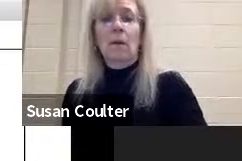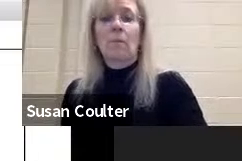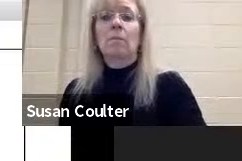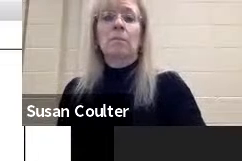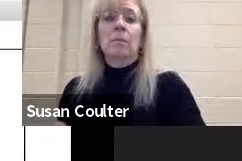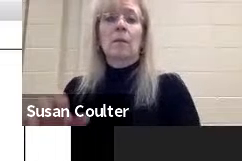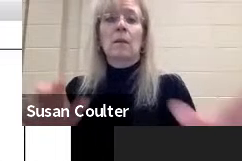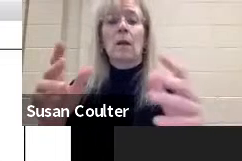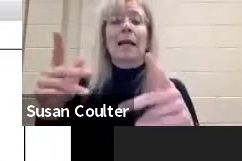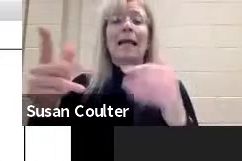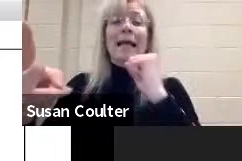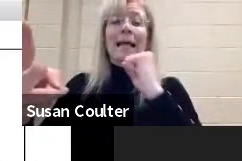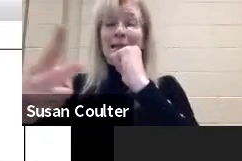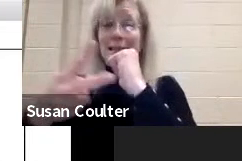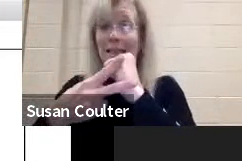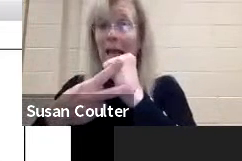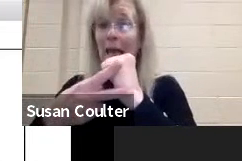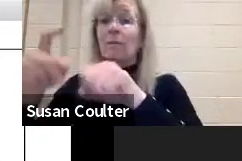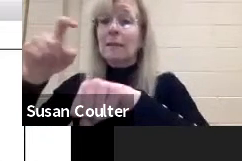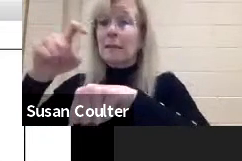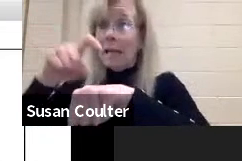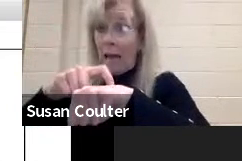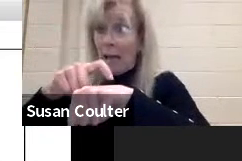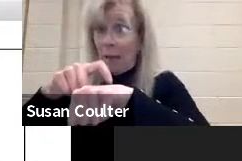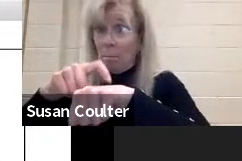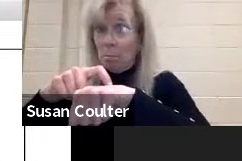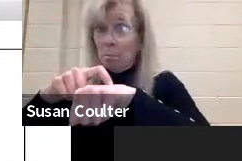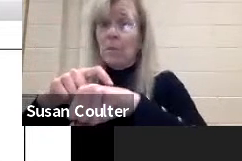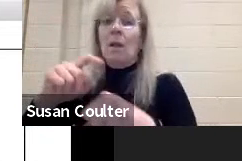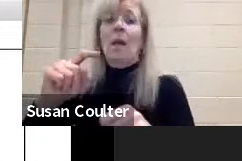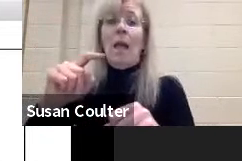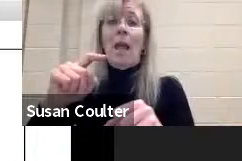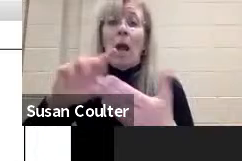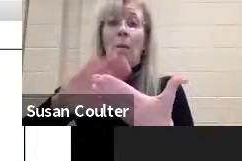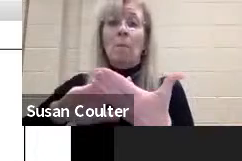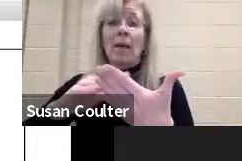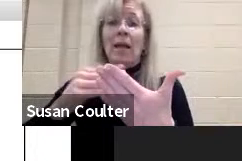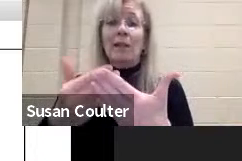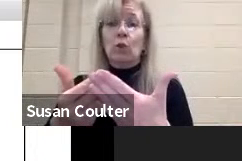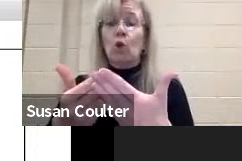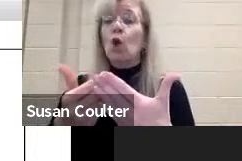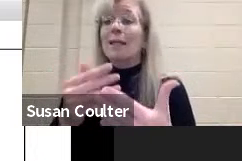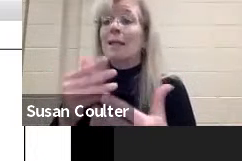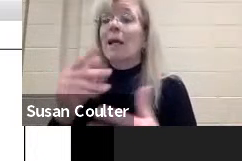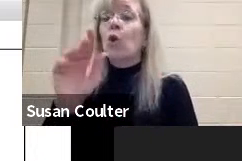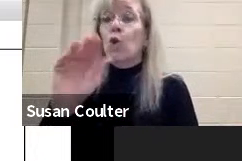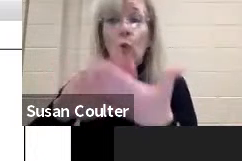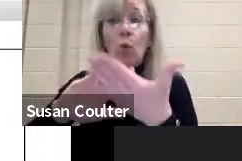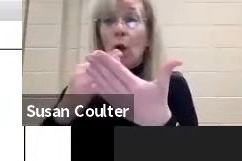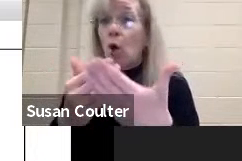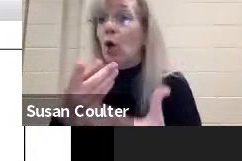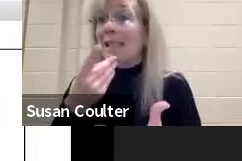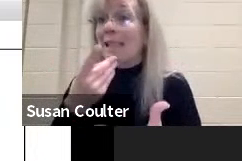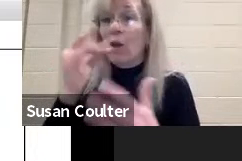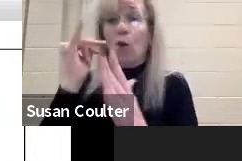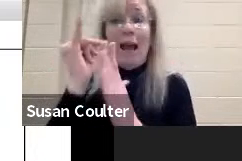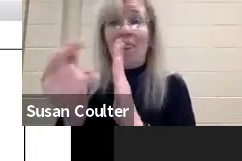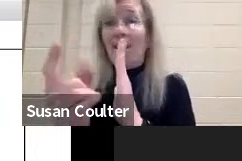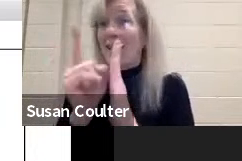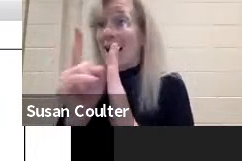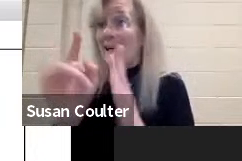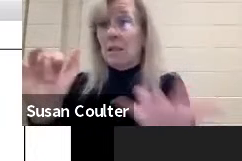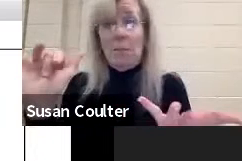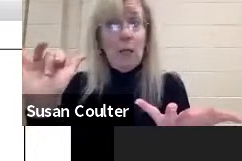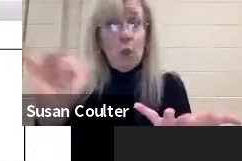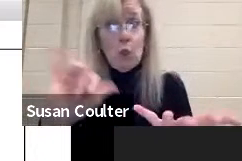It saves time. it's cooked. You can cook dinner at